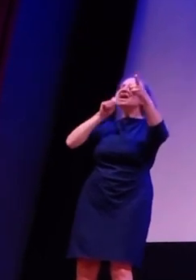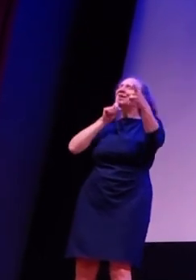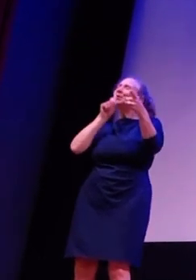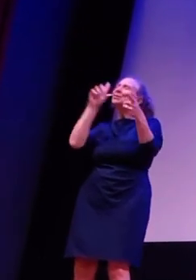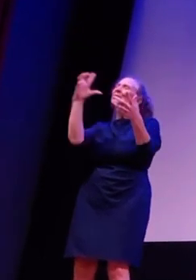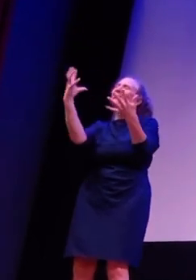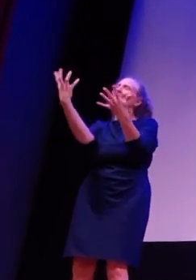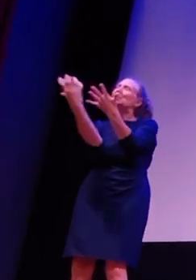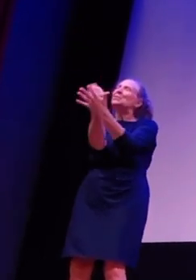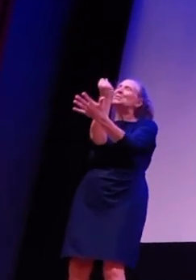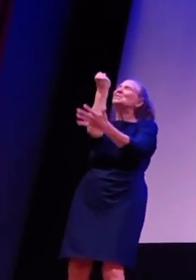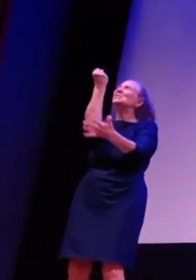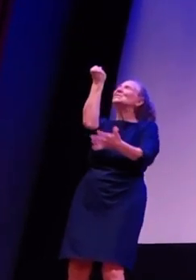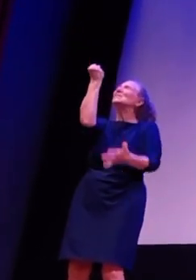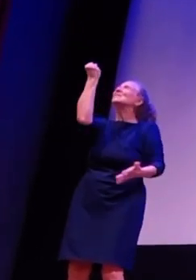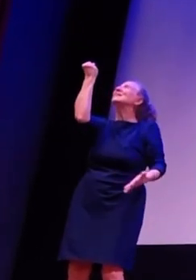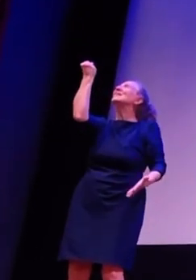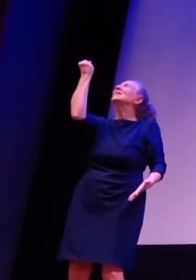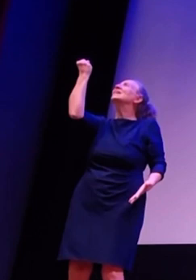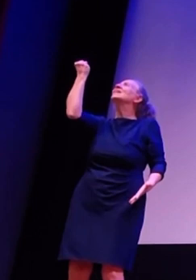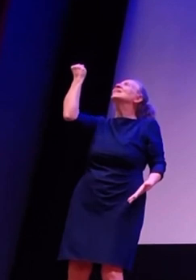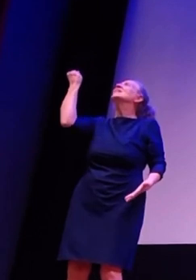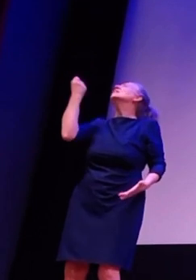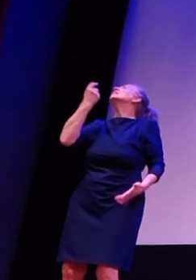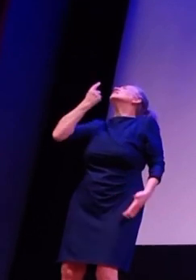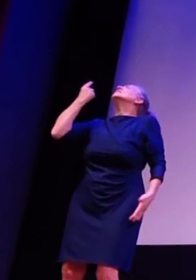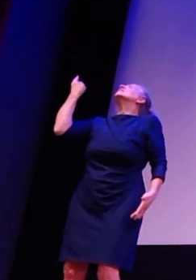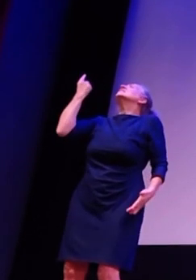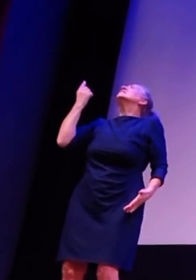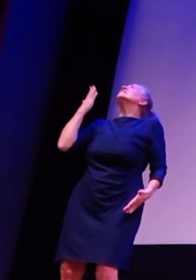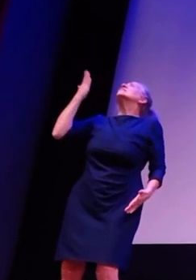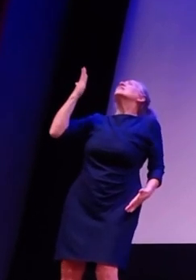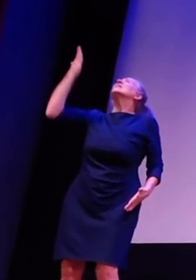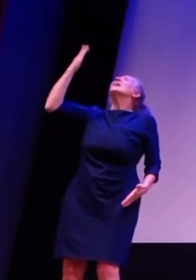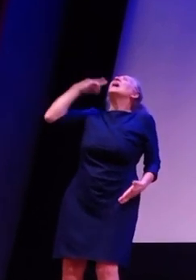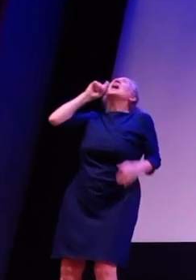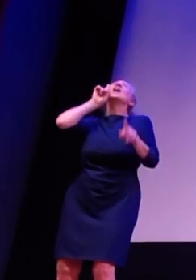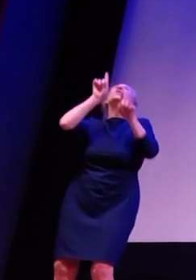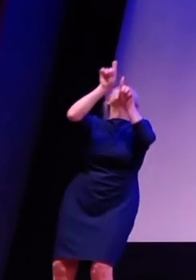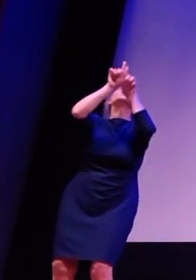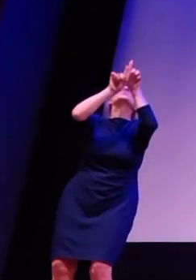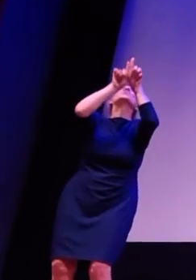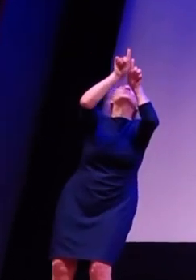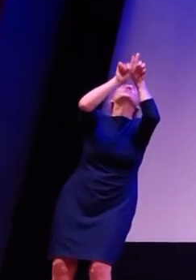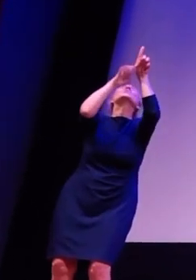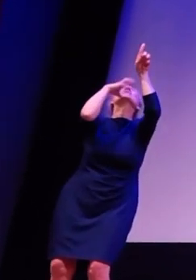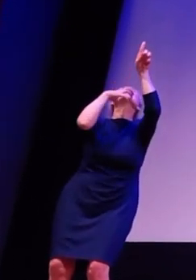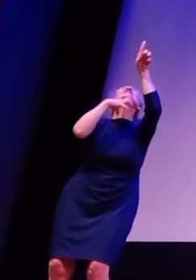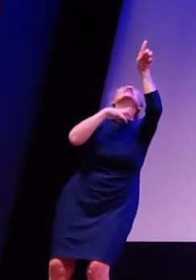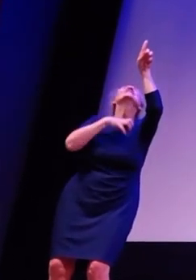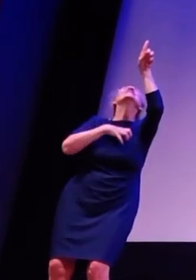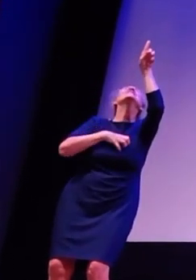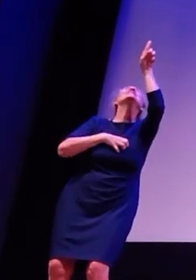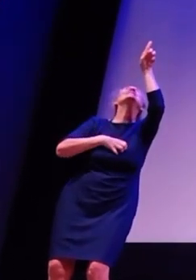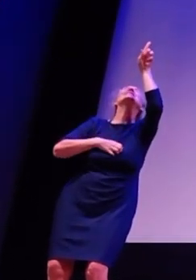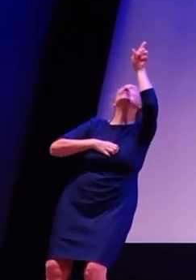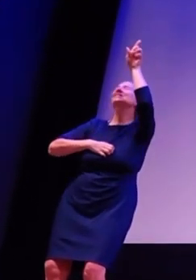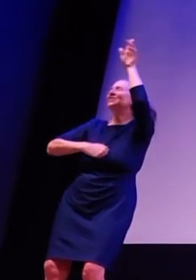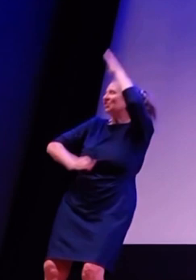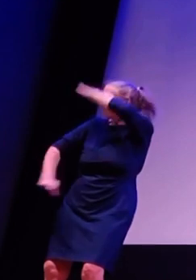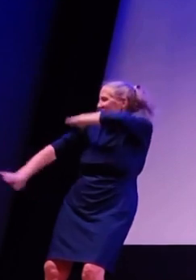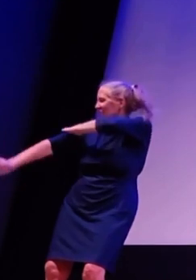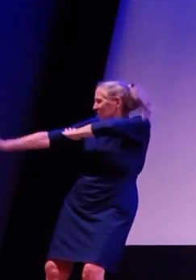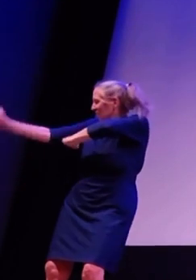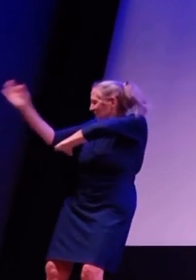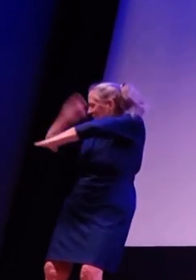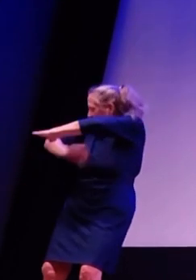coming true. Someday I wish upon a star and wake up where the clouds